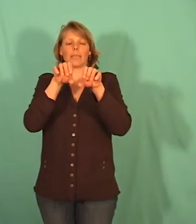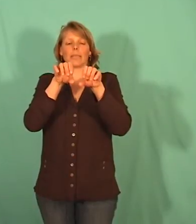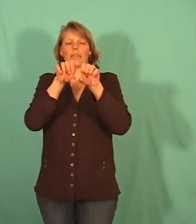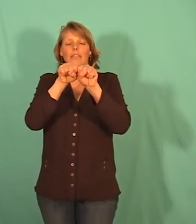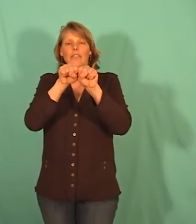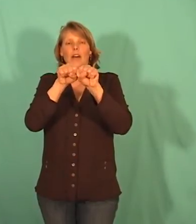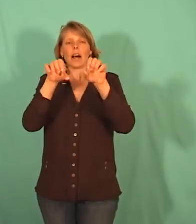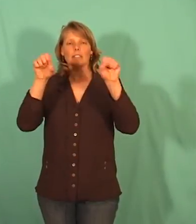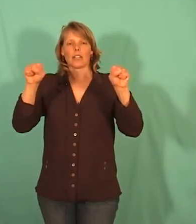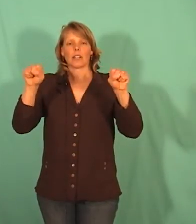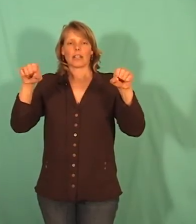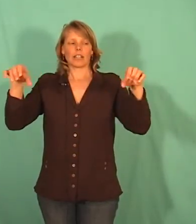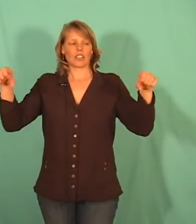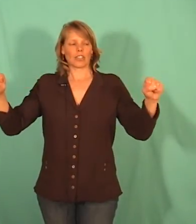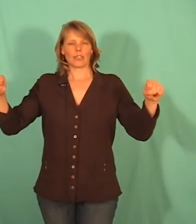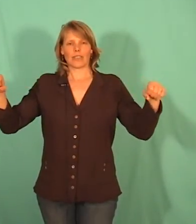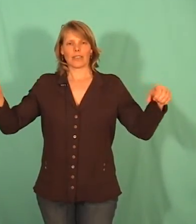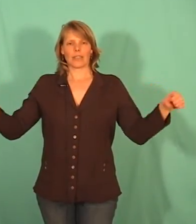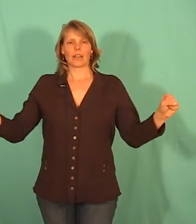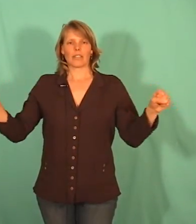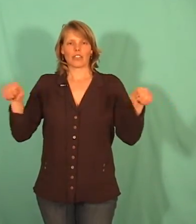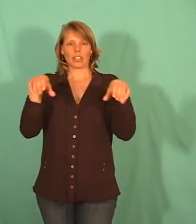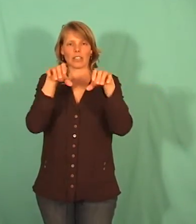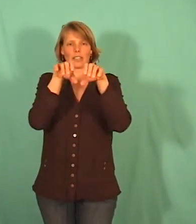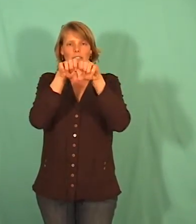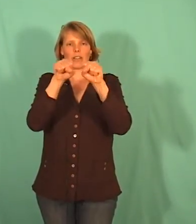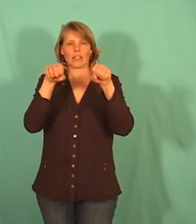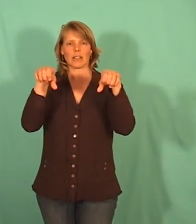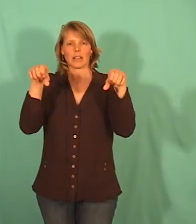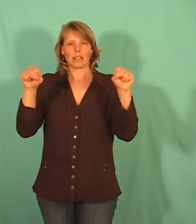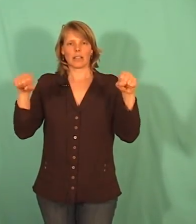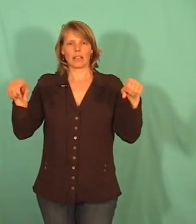This is hot dog, kind of shows like sausage links, hot dog.